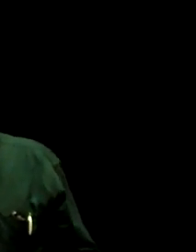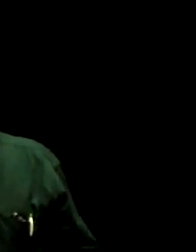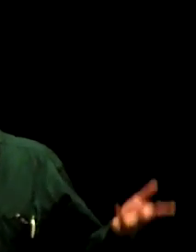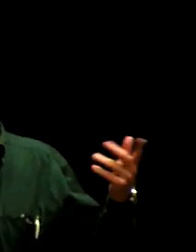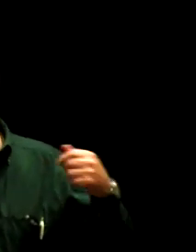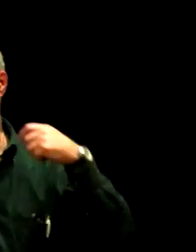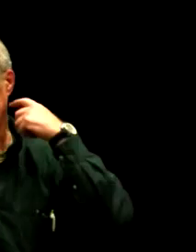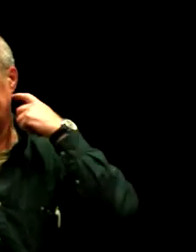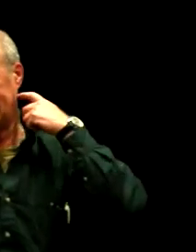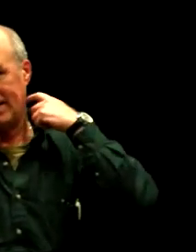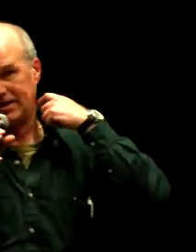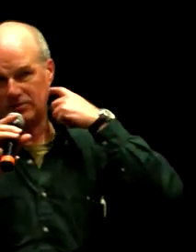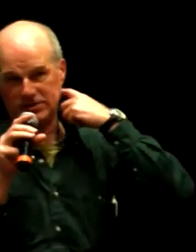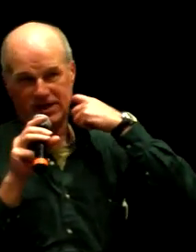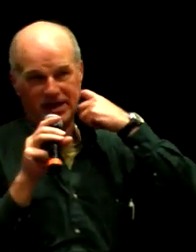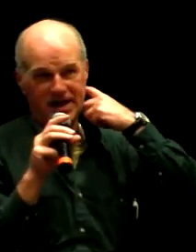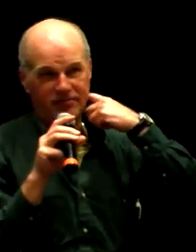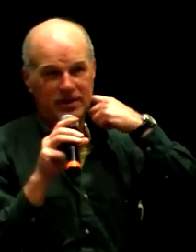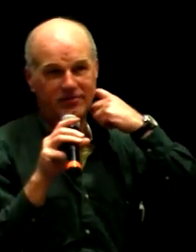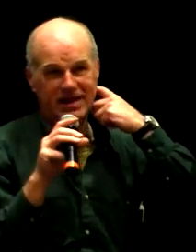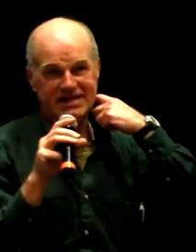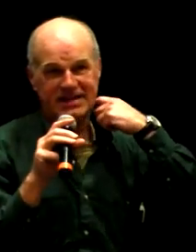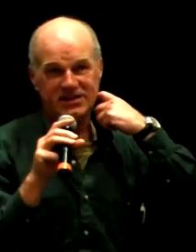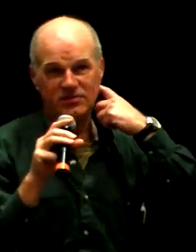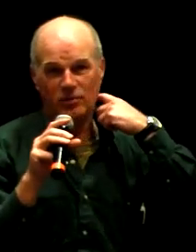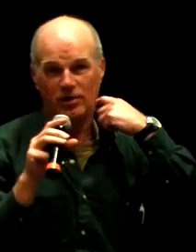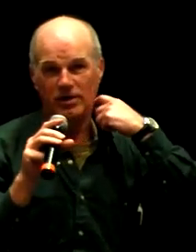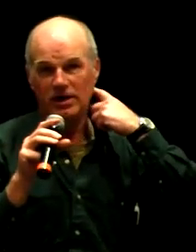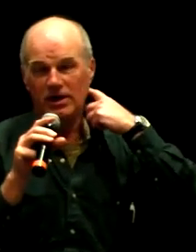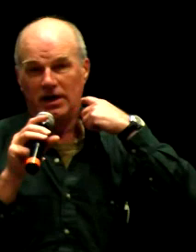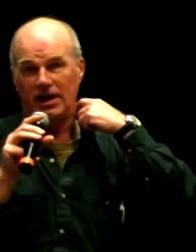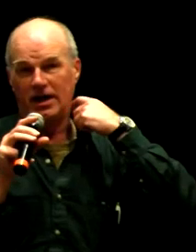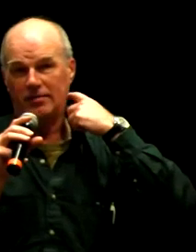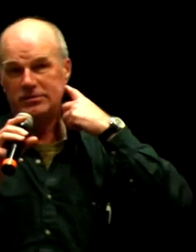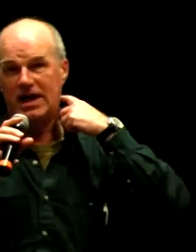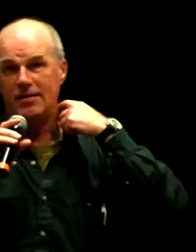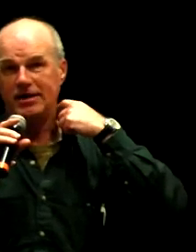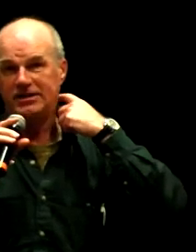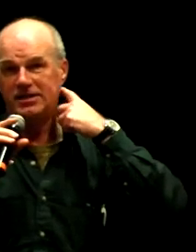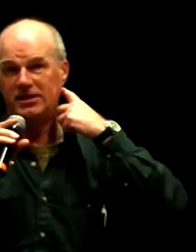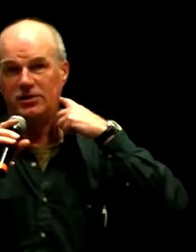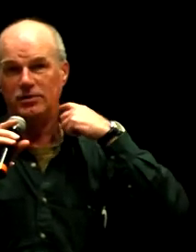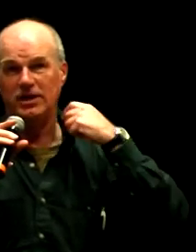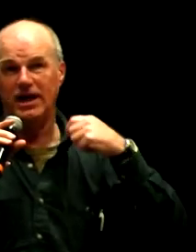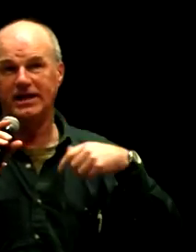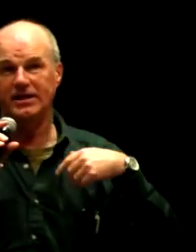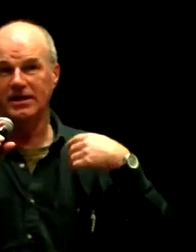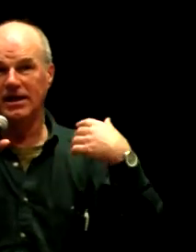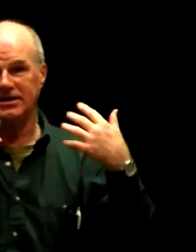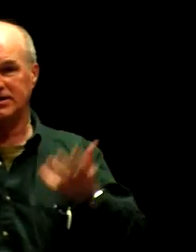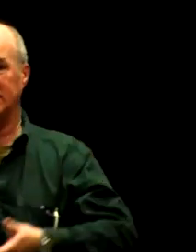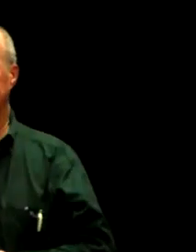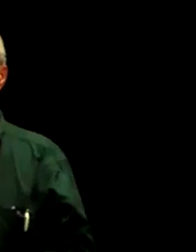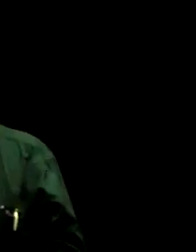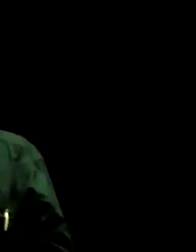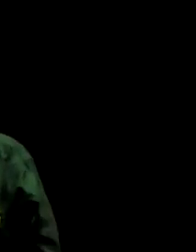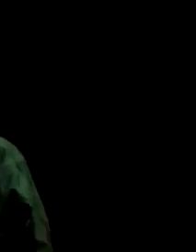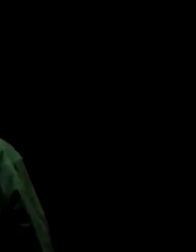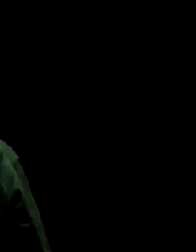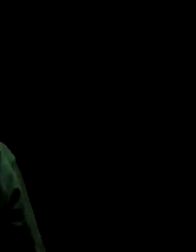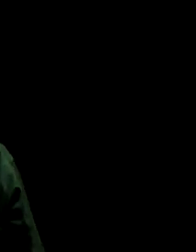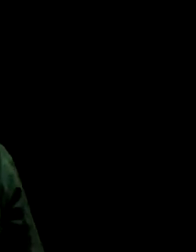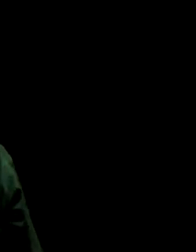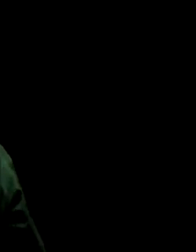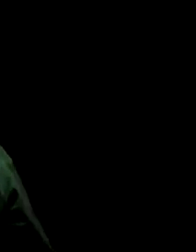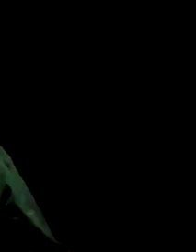form, and you can fill it and send it back to us online if you have ideas for topics that you would like us to consider for